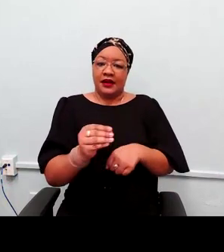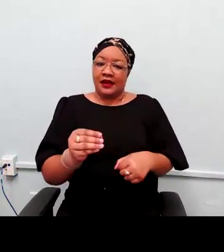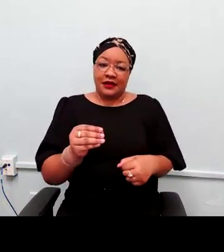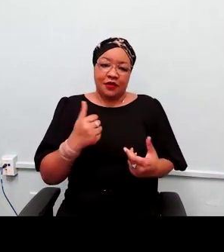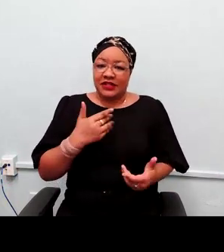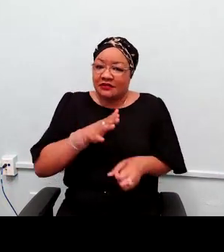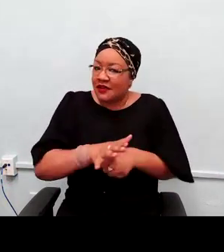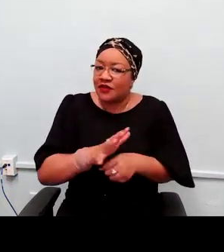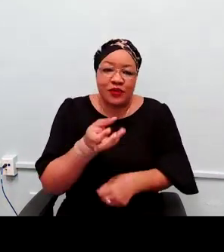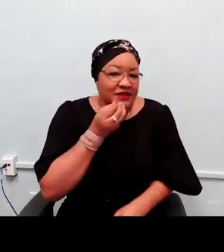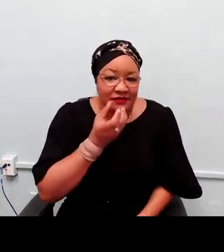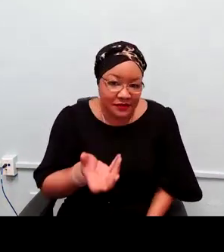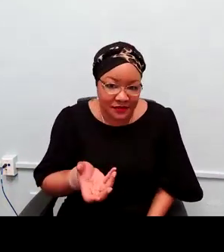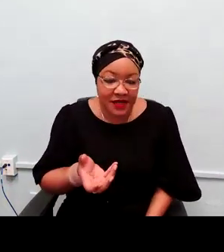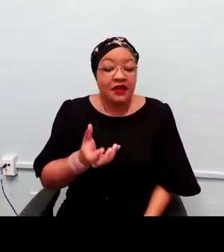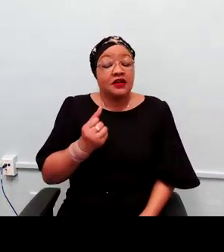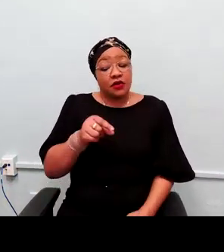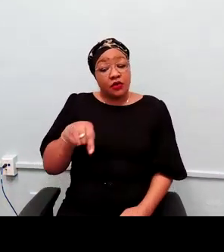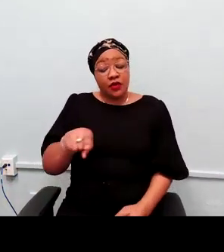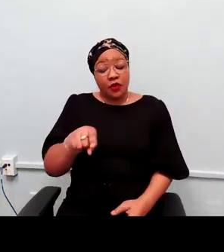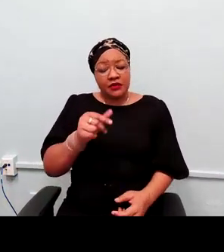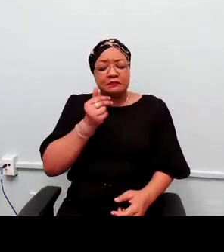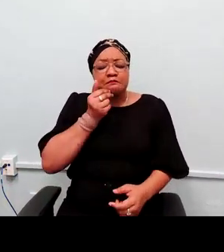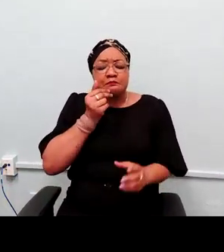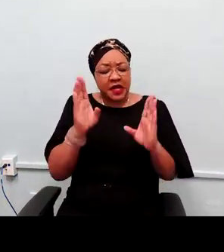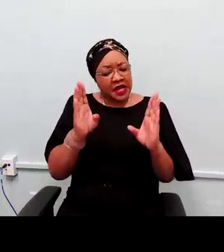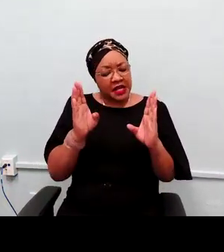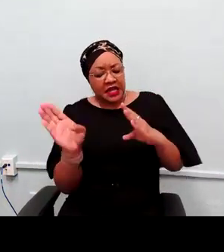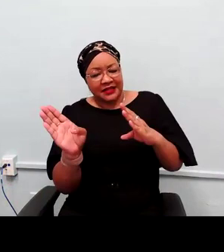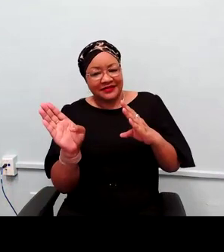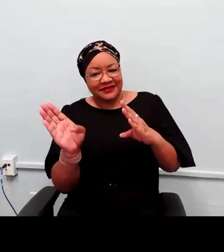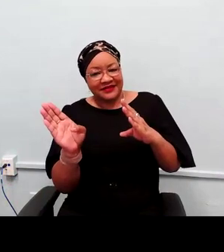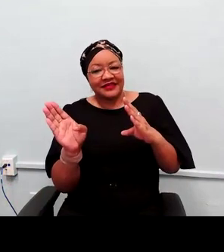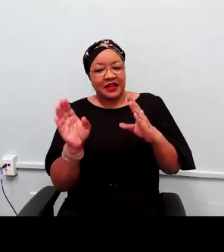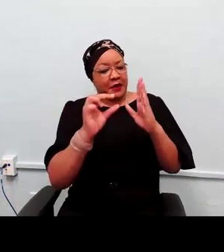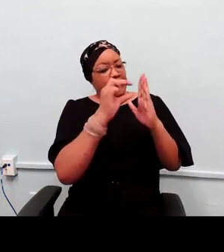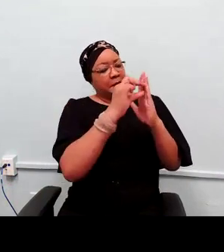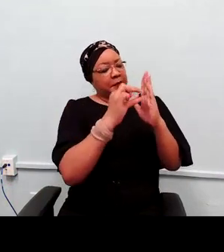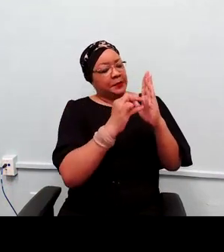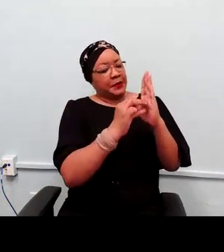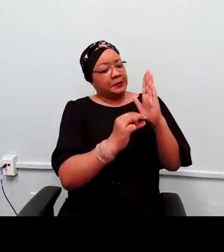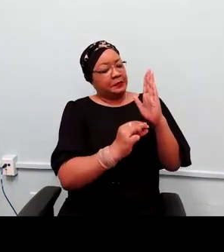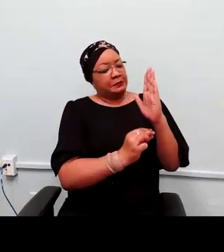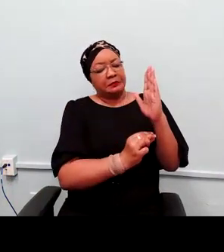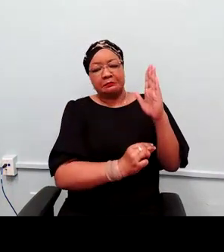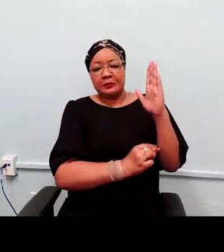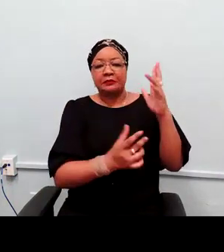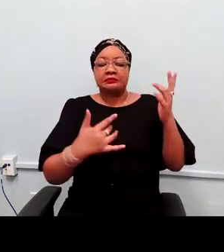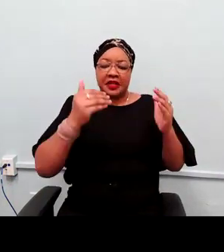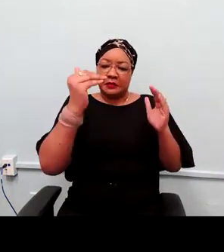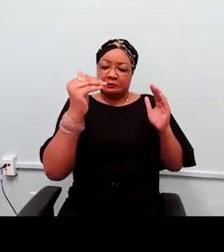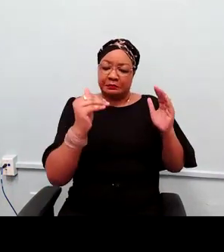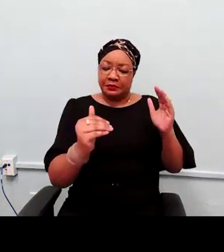So these little italicized pieces kind of separate some of the other stories. And